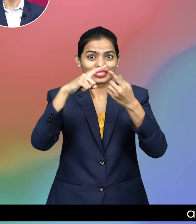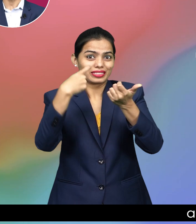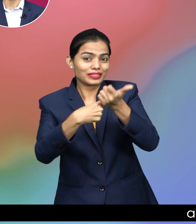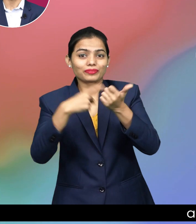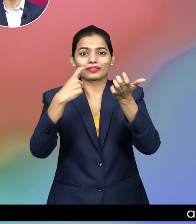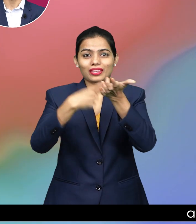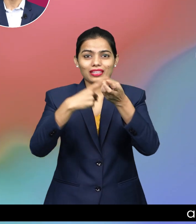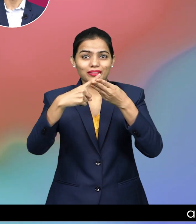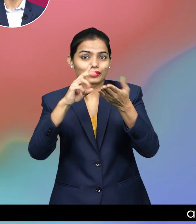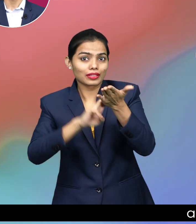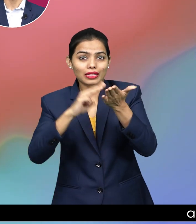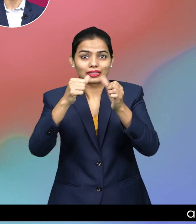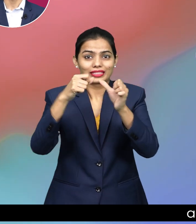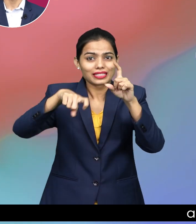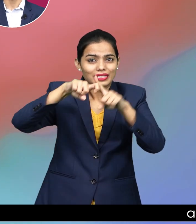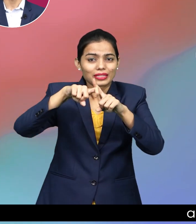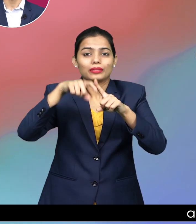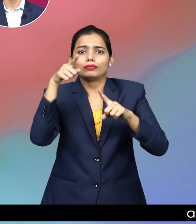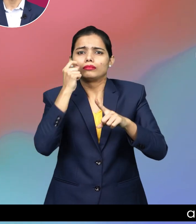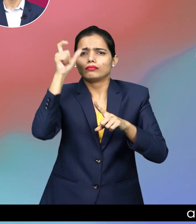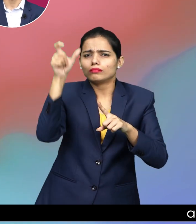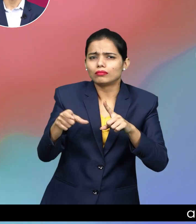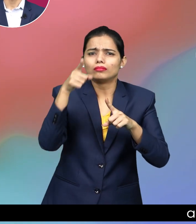and published